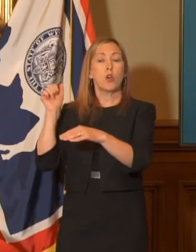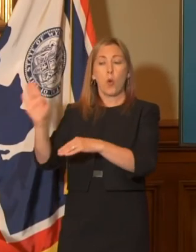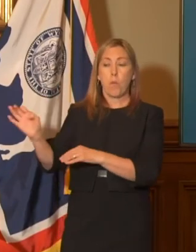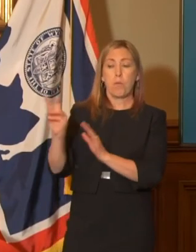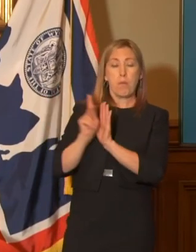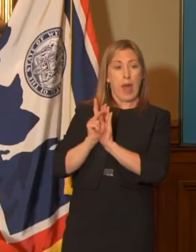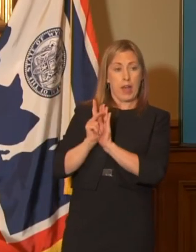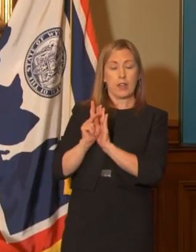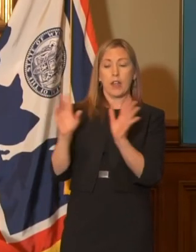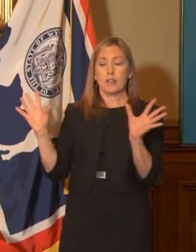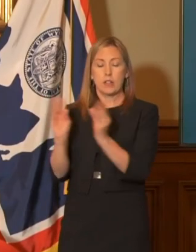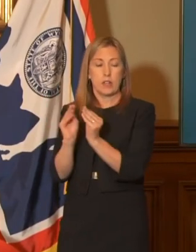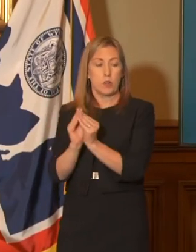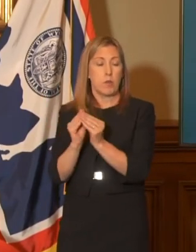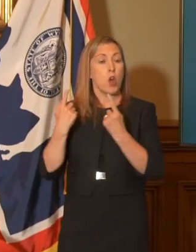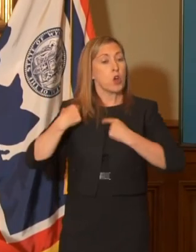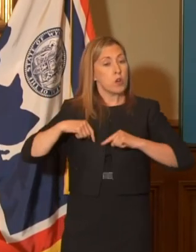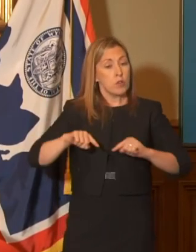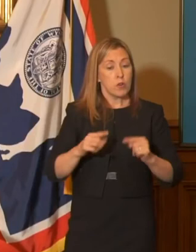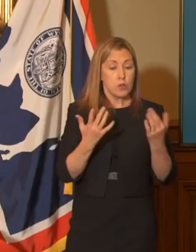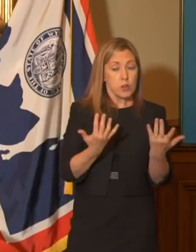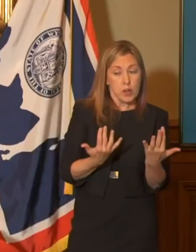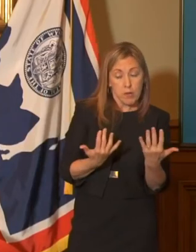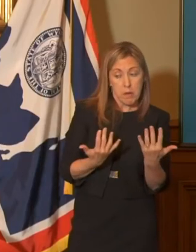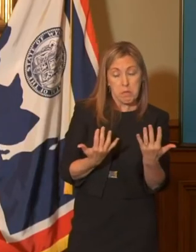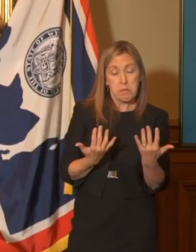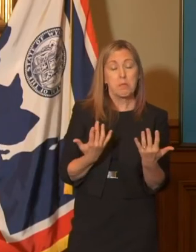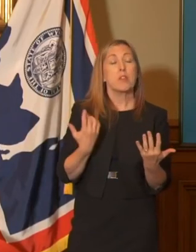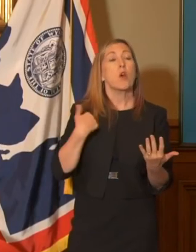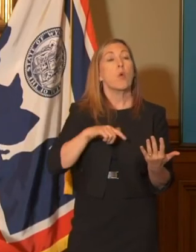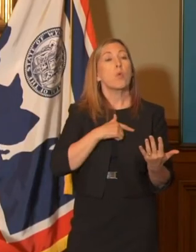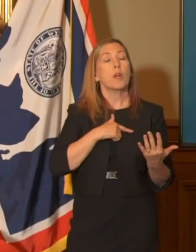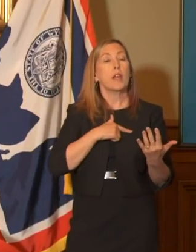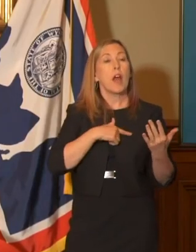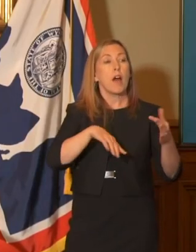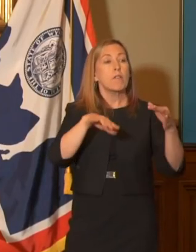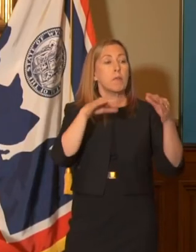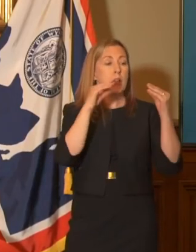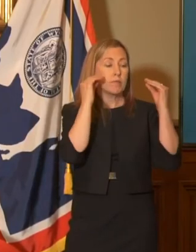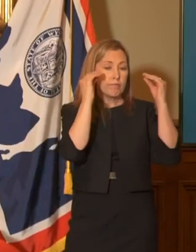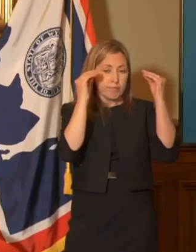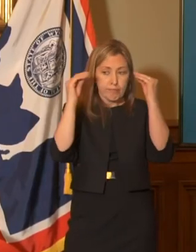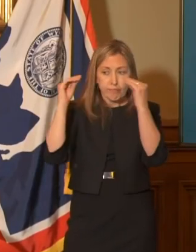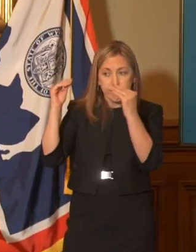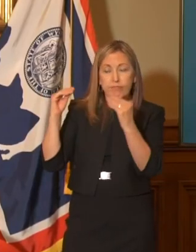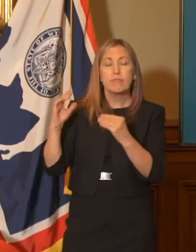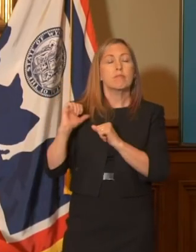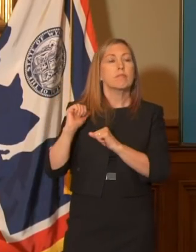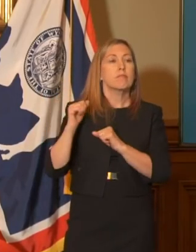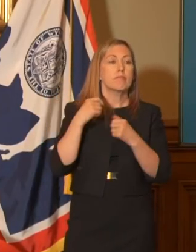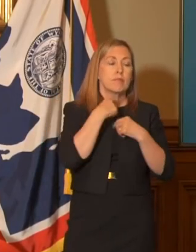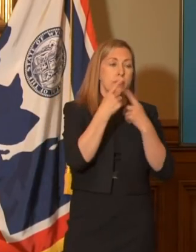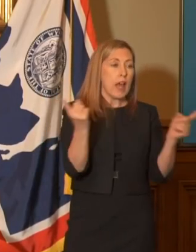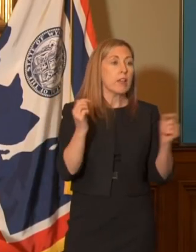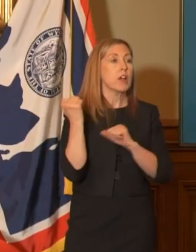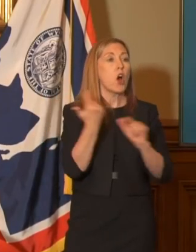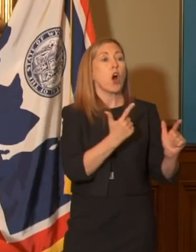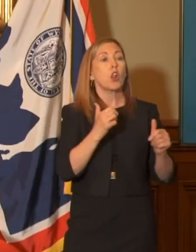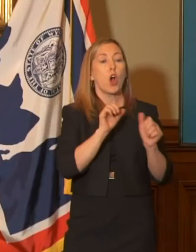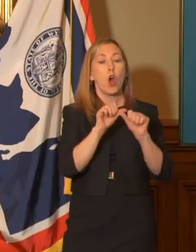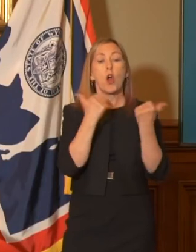session. Meantime, we have been instructing all of our agency heads to look for the places they can